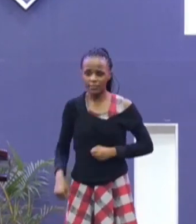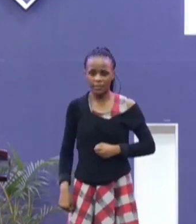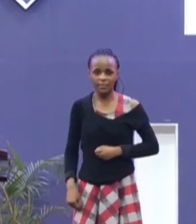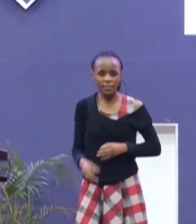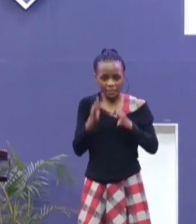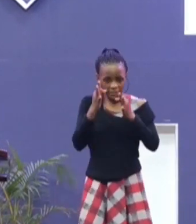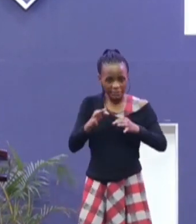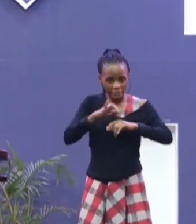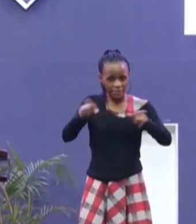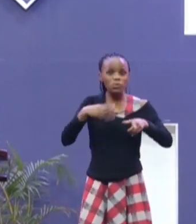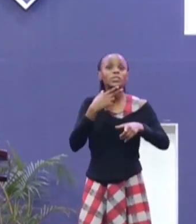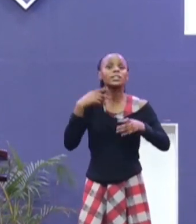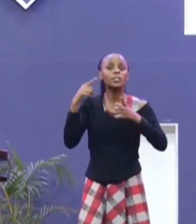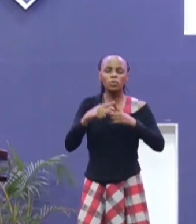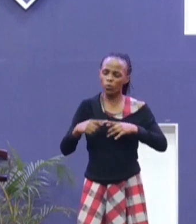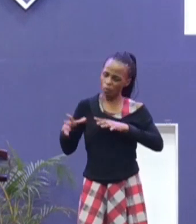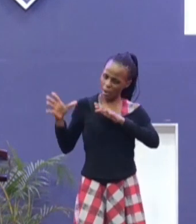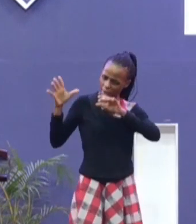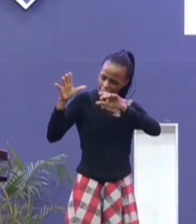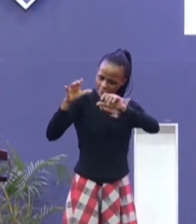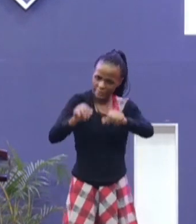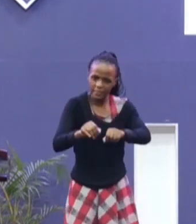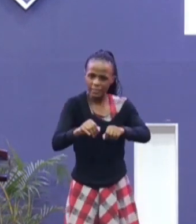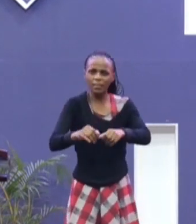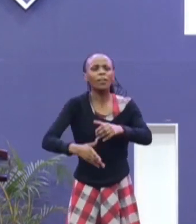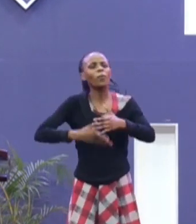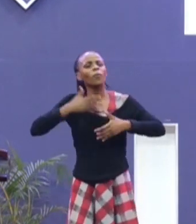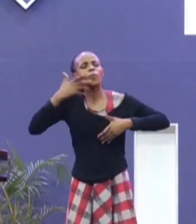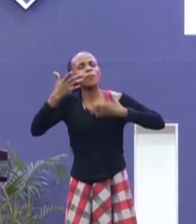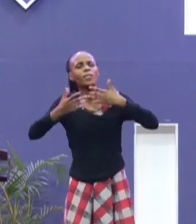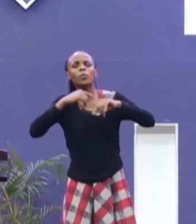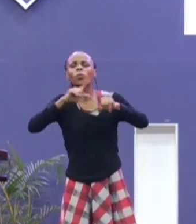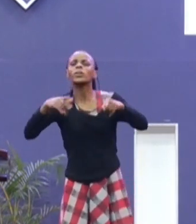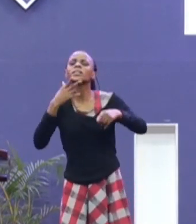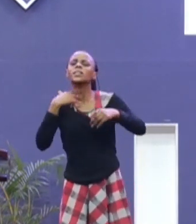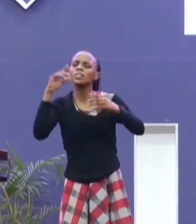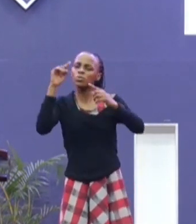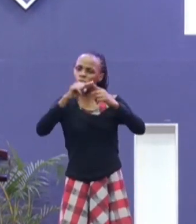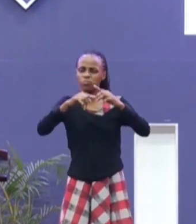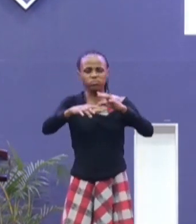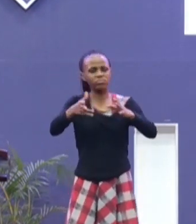Things we need to attack. Confessions we need to undo.